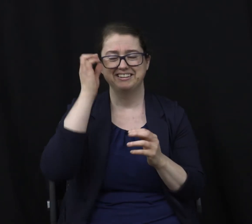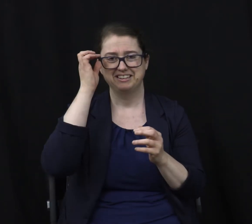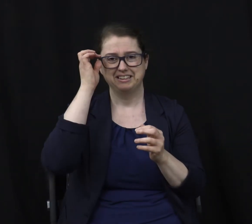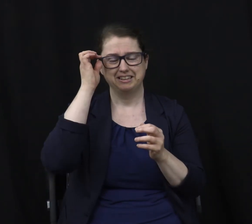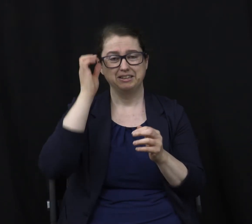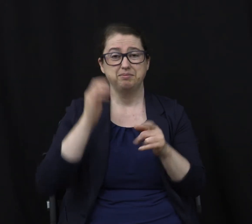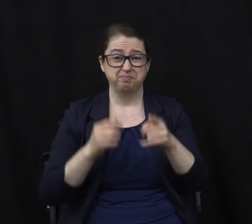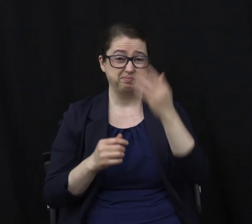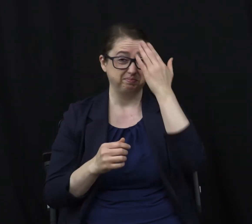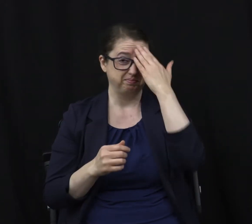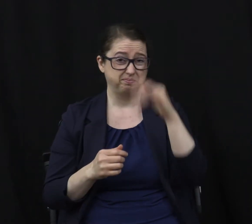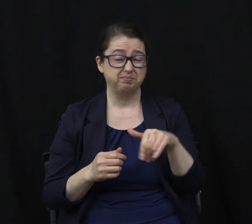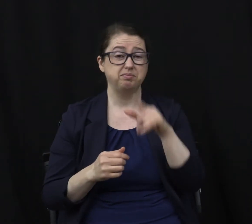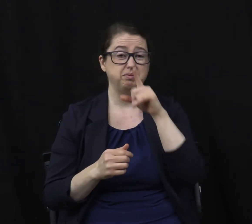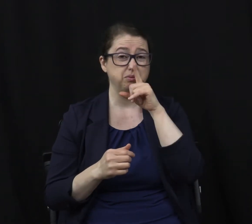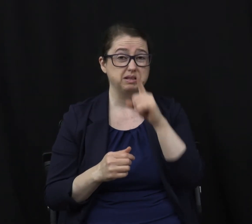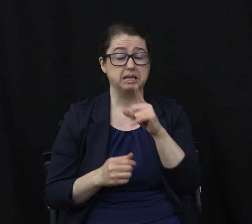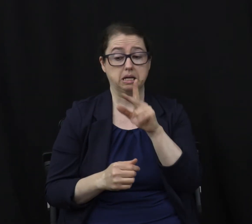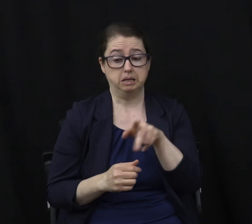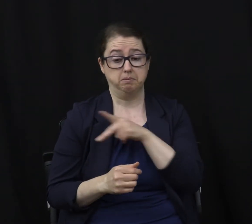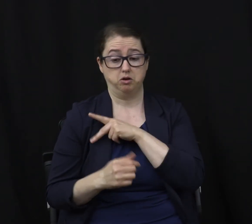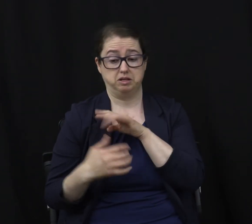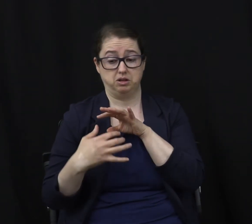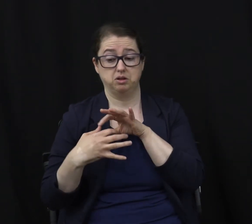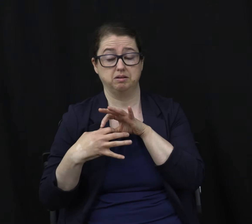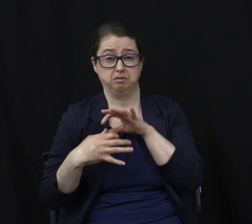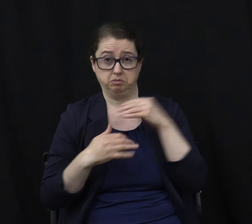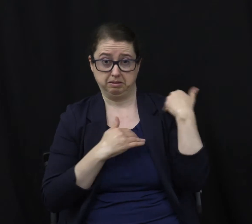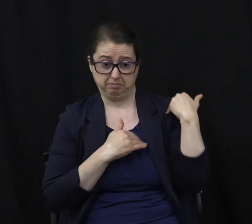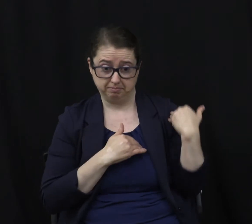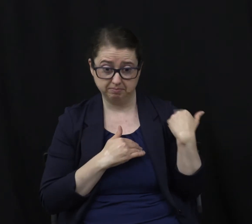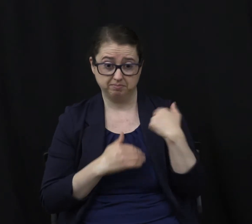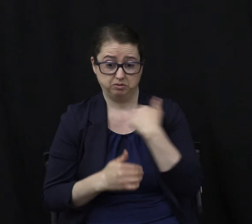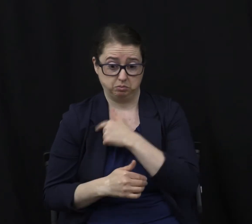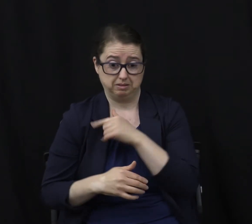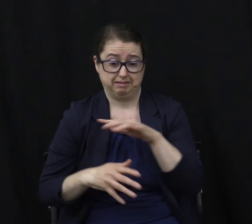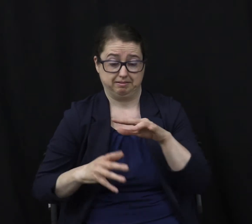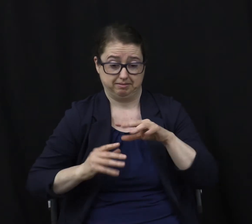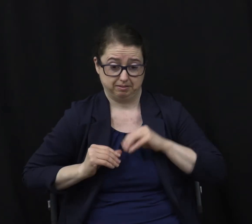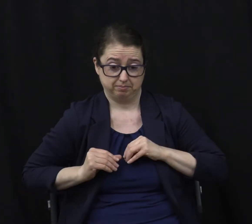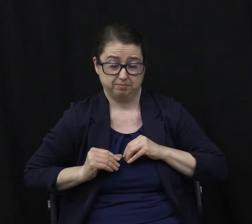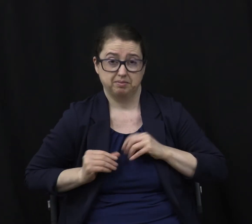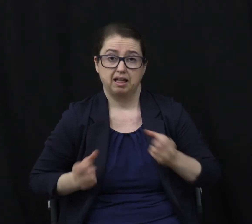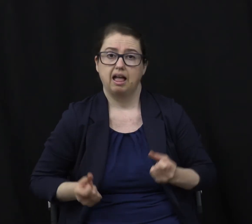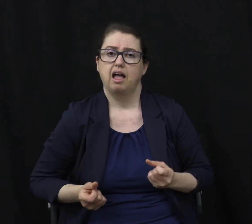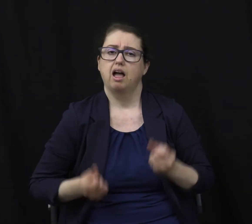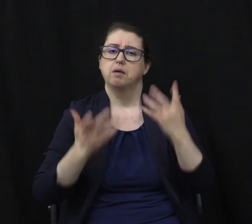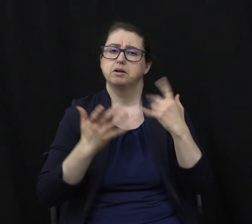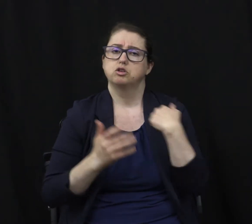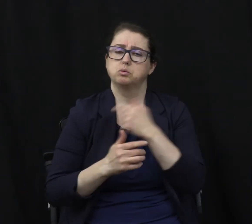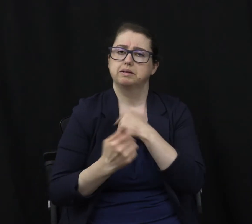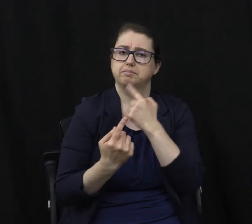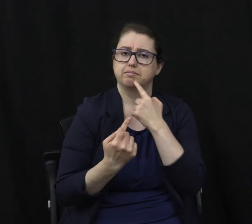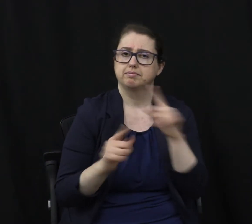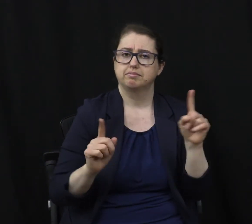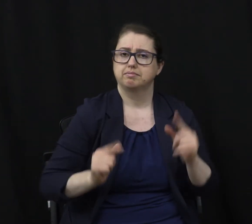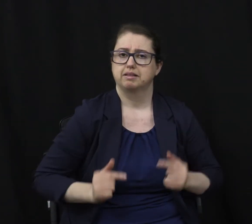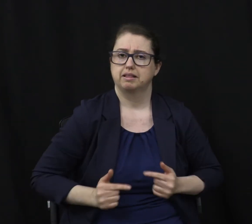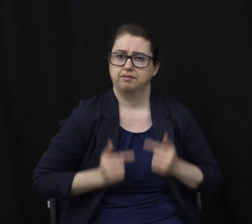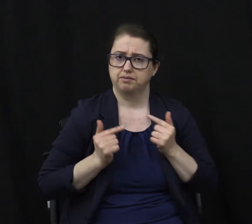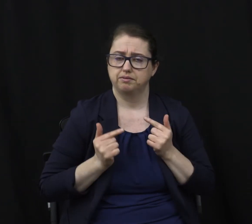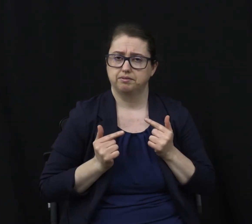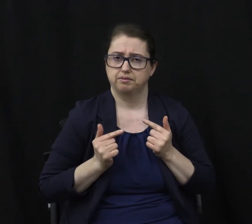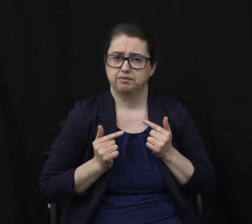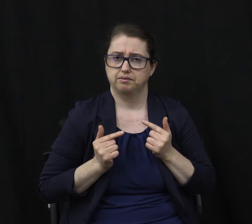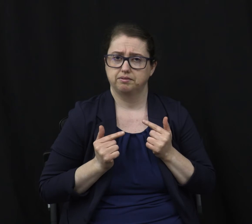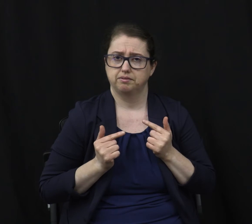personal responsibility that we accept and how much we succeed in life? You see, losers want to